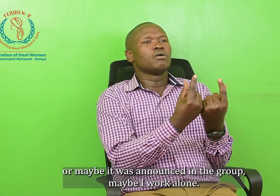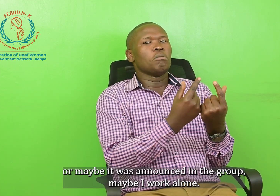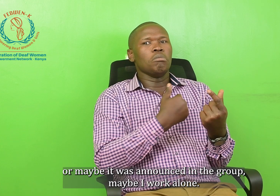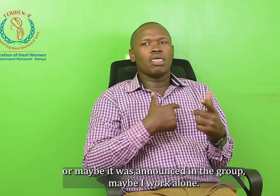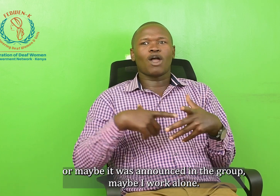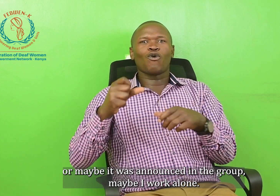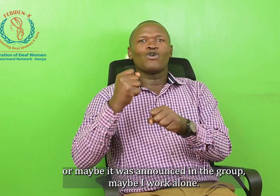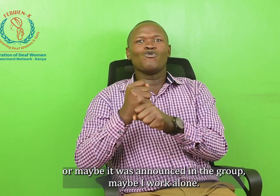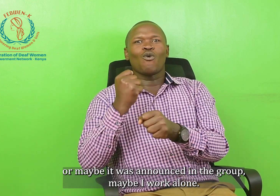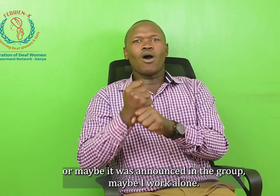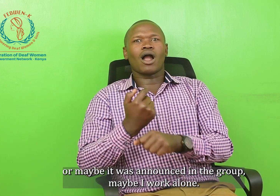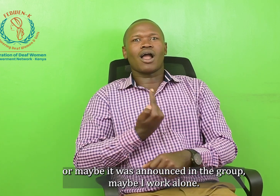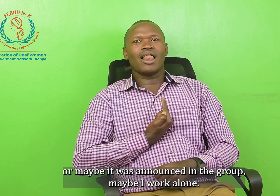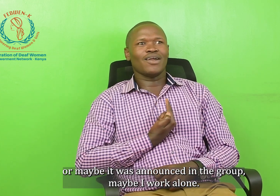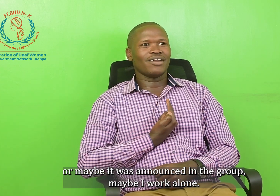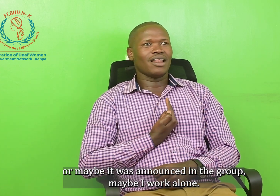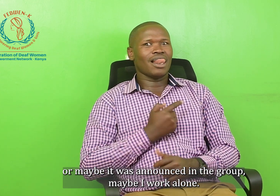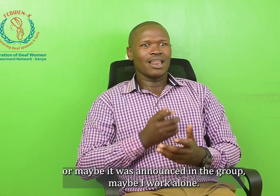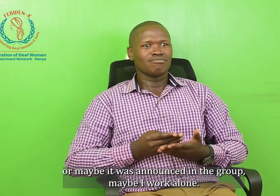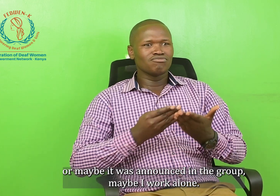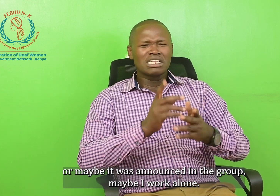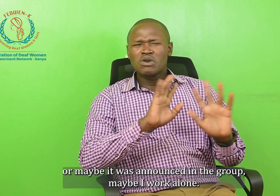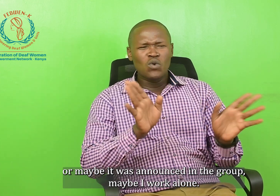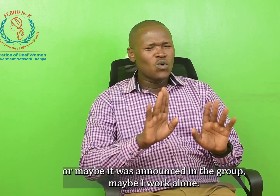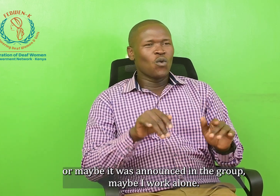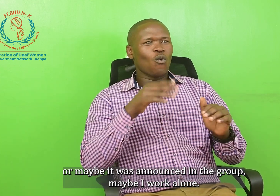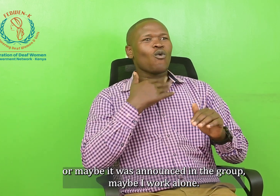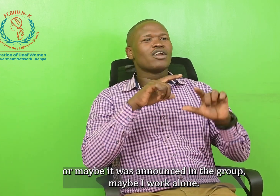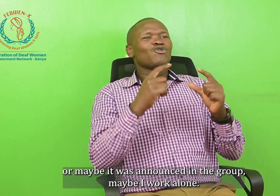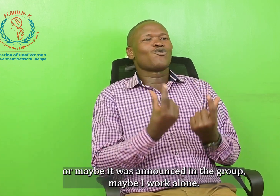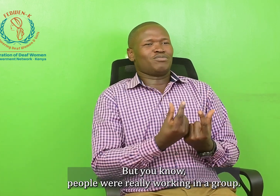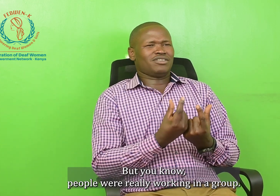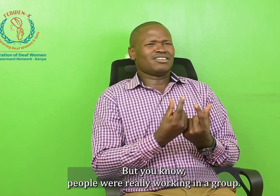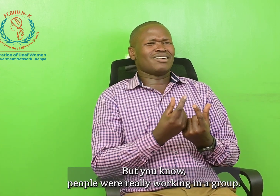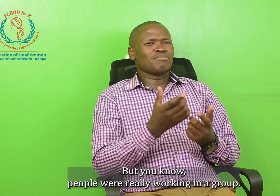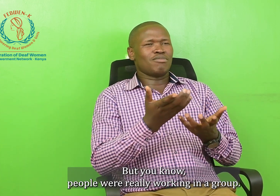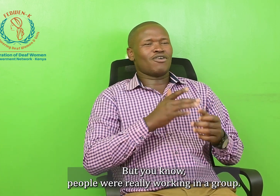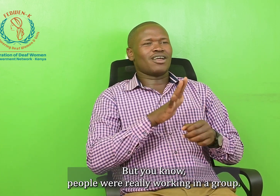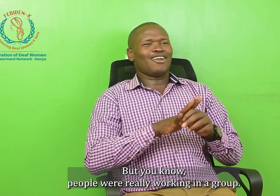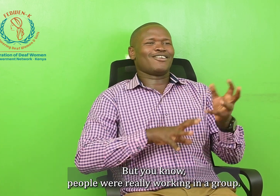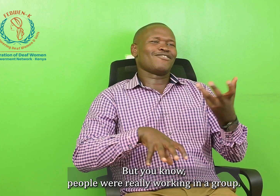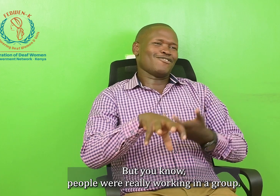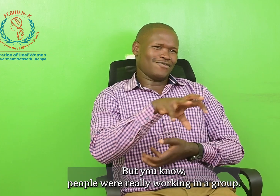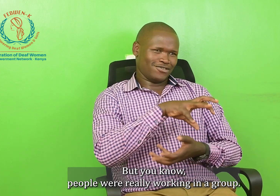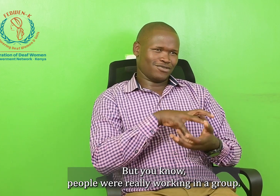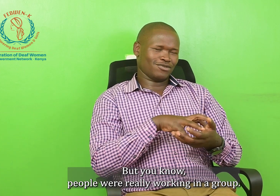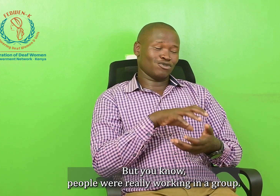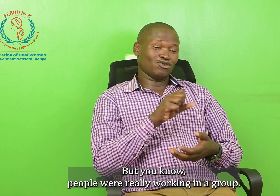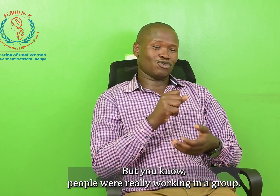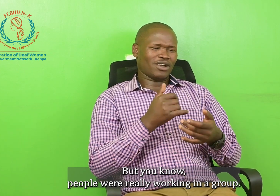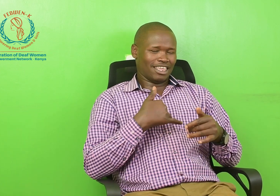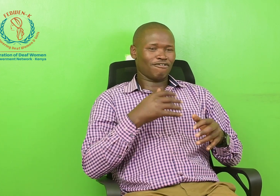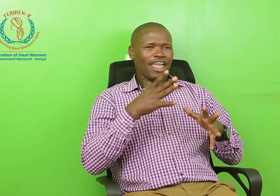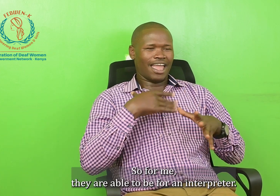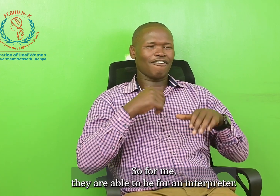it was announced in the group. Maybe I went to work alone, but people were really working in a group.